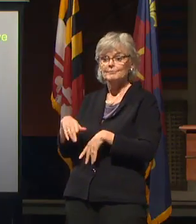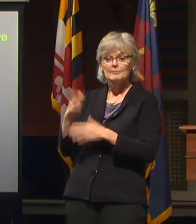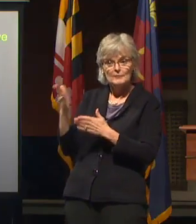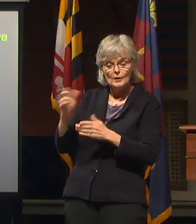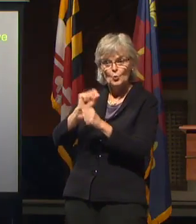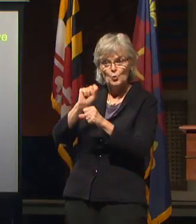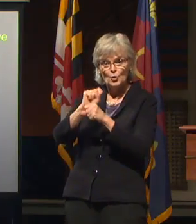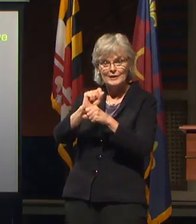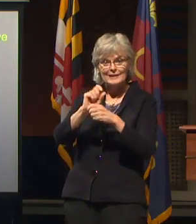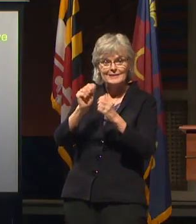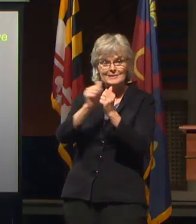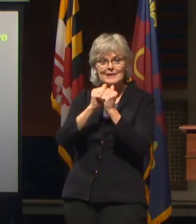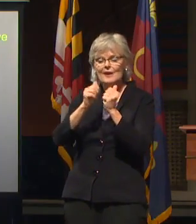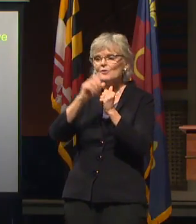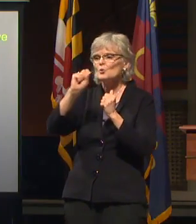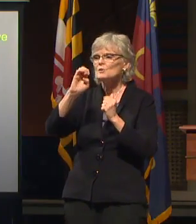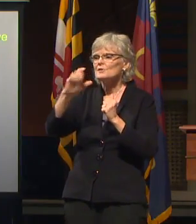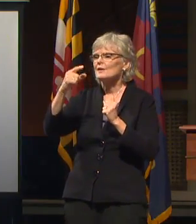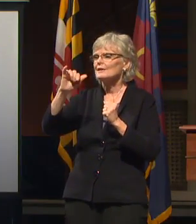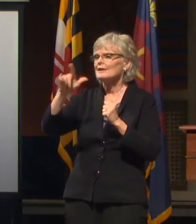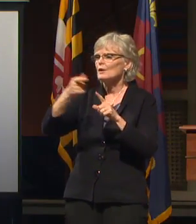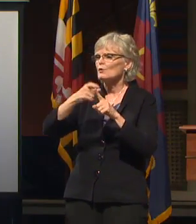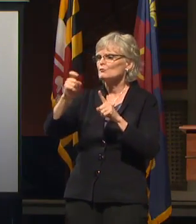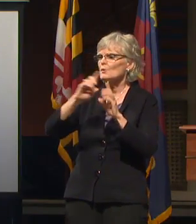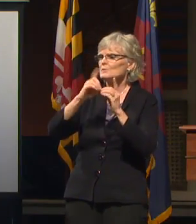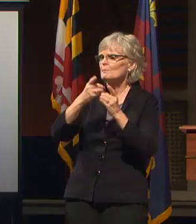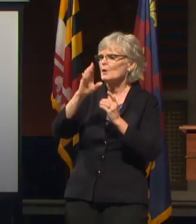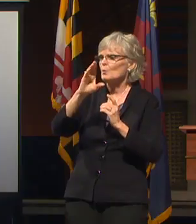together particularly with Secretary Gill from the Department of Commerce and